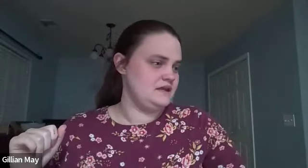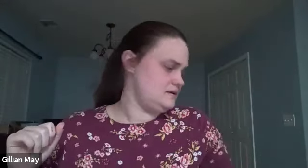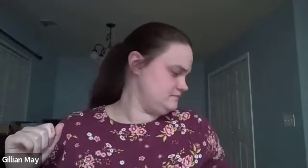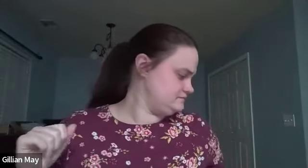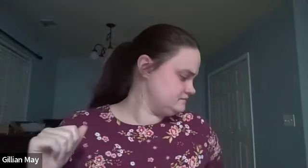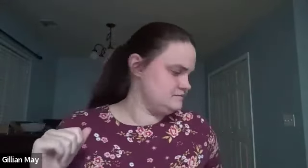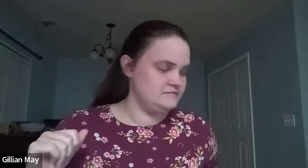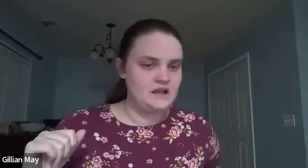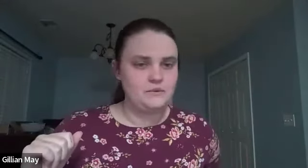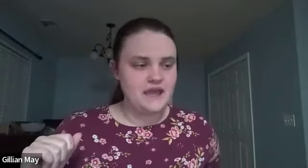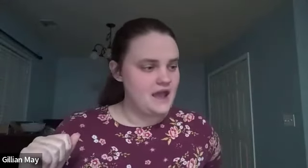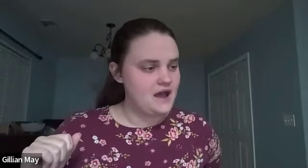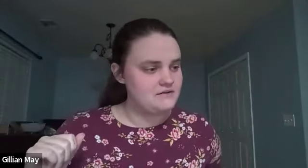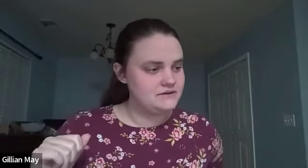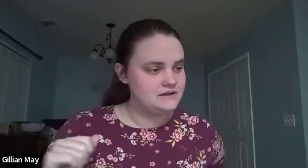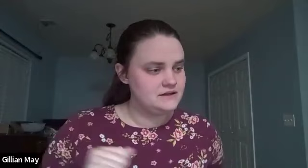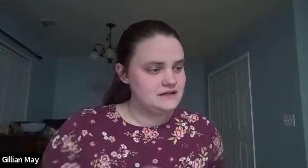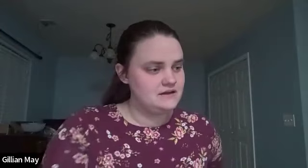Then we have